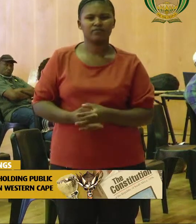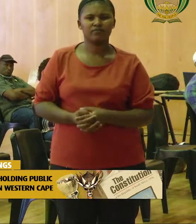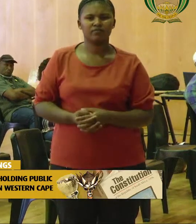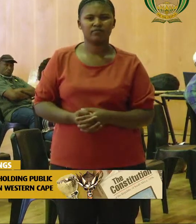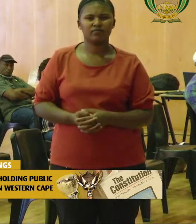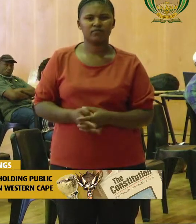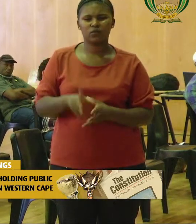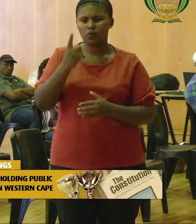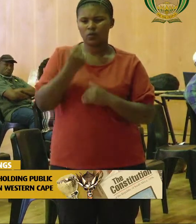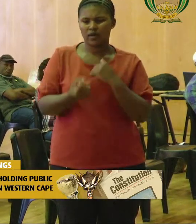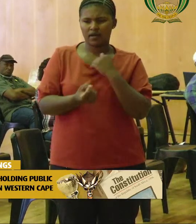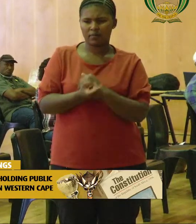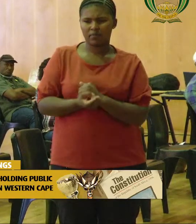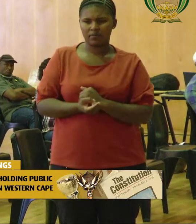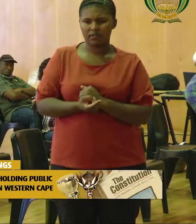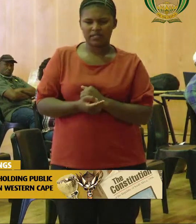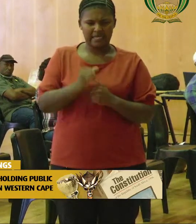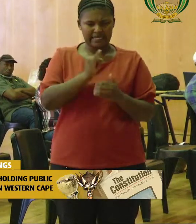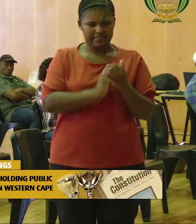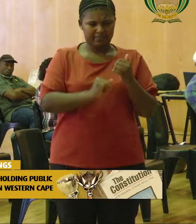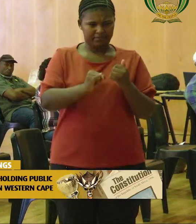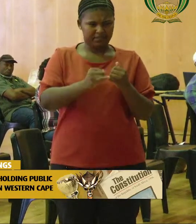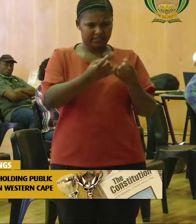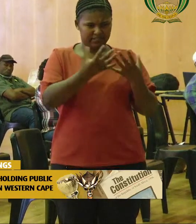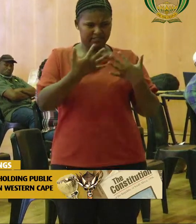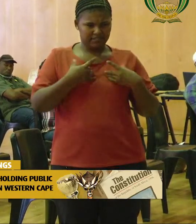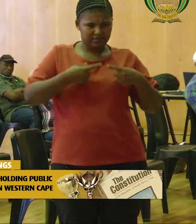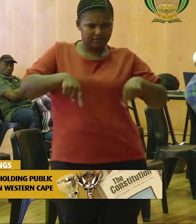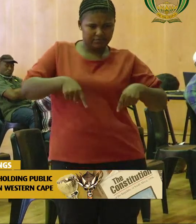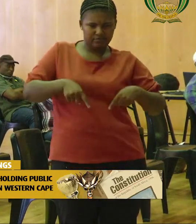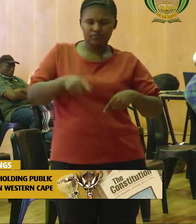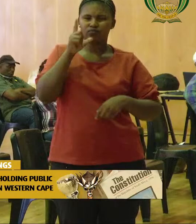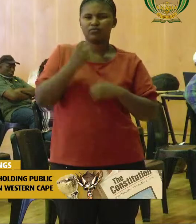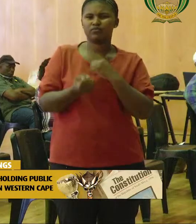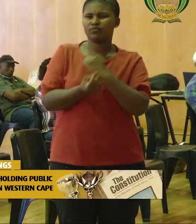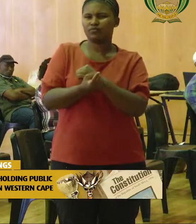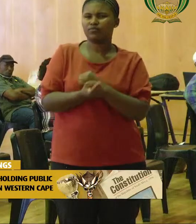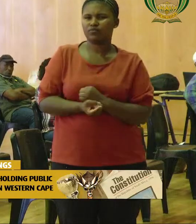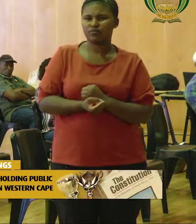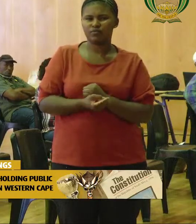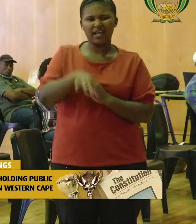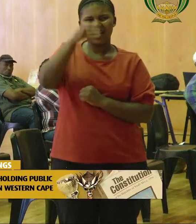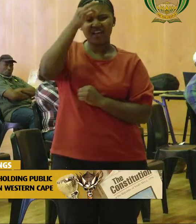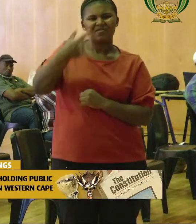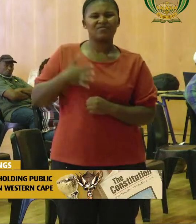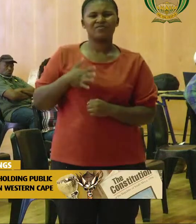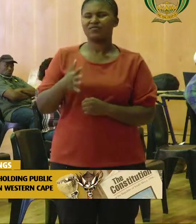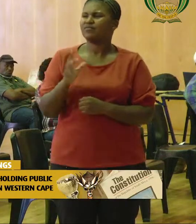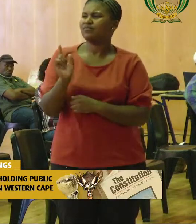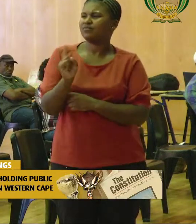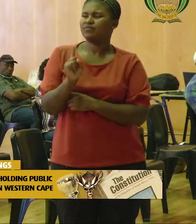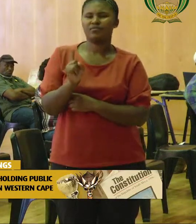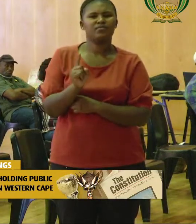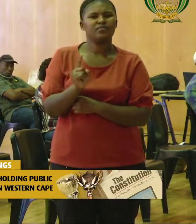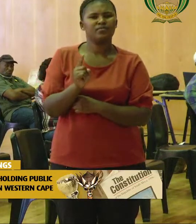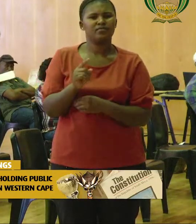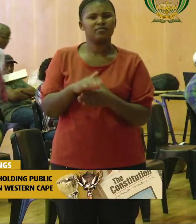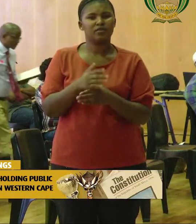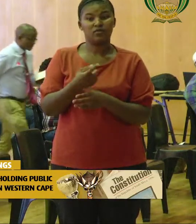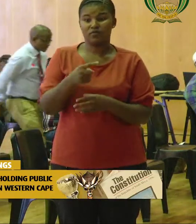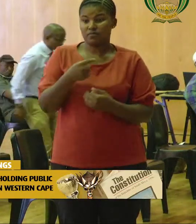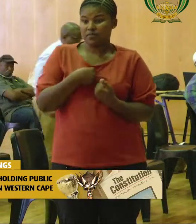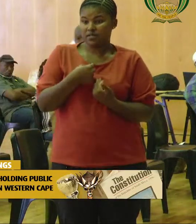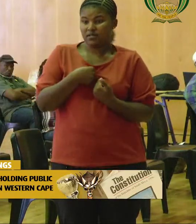Are we threatened by the independence, or what is it that the government want? Because for